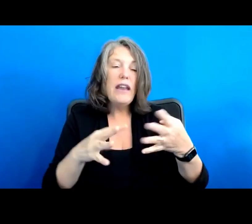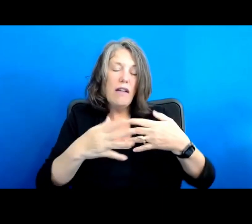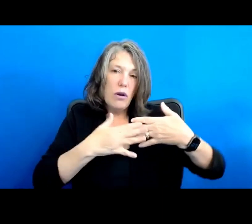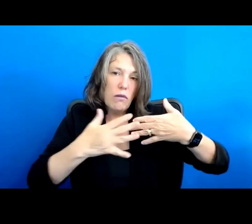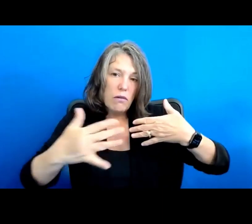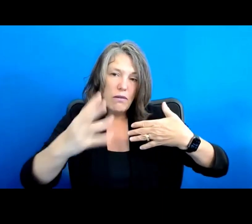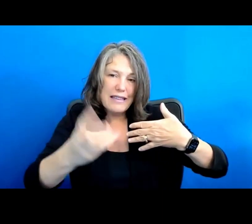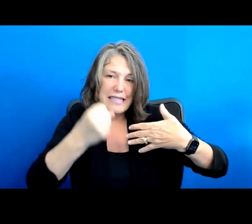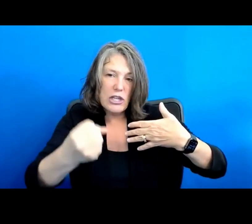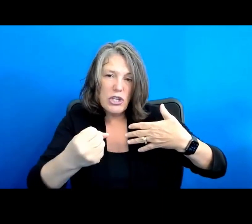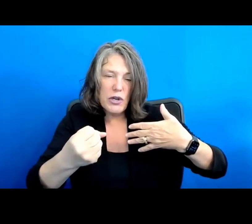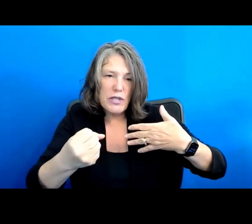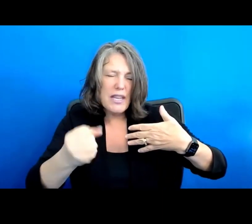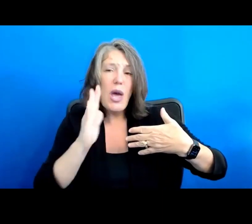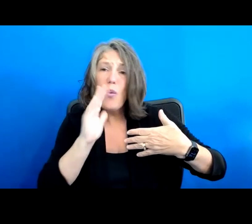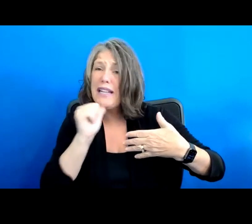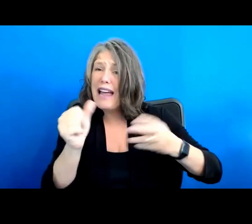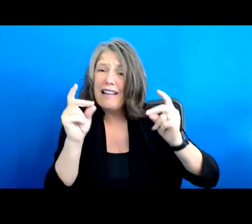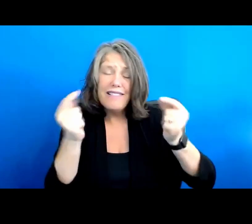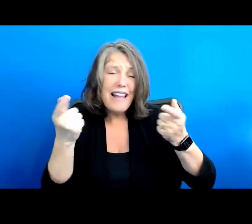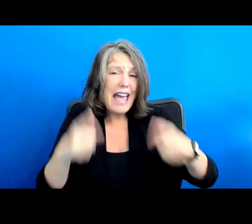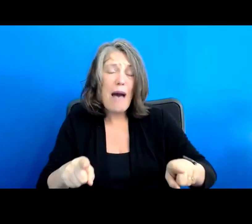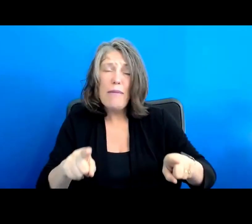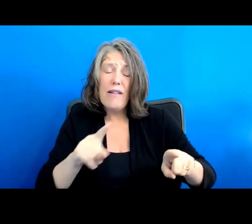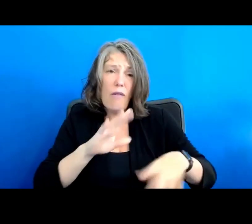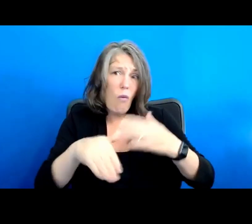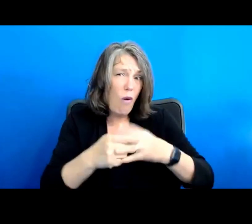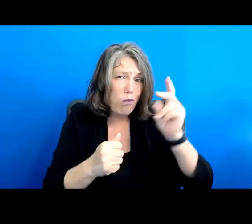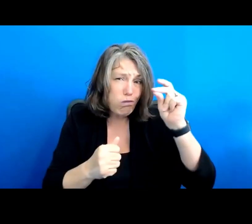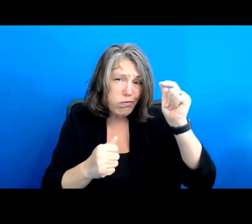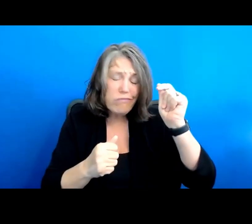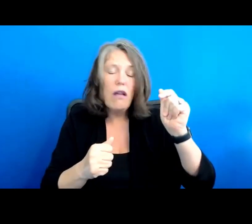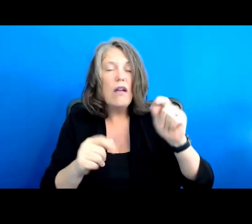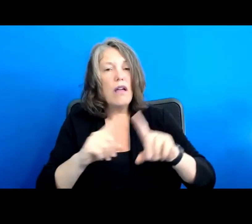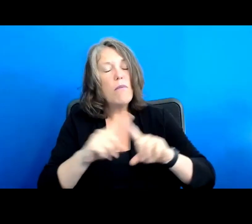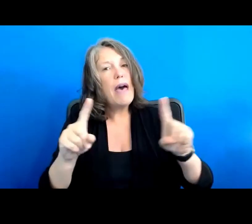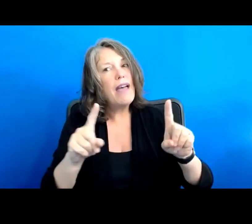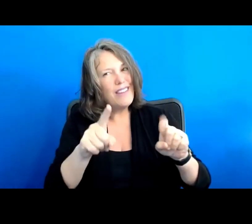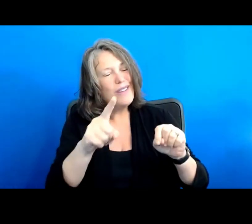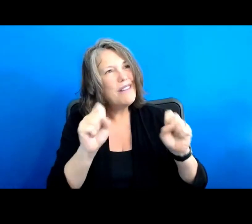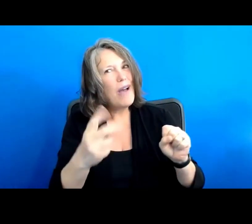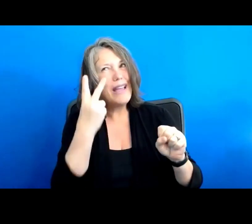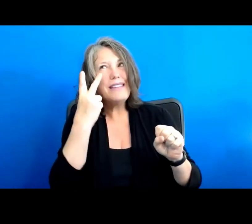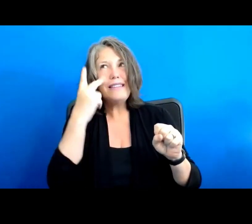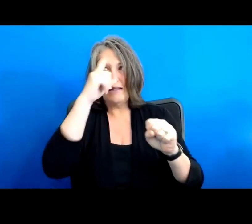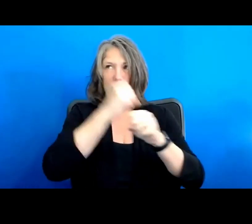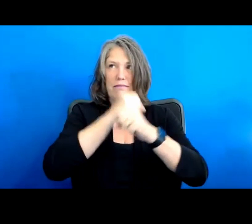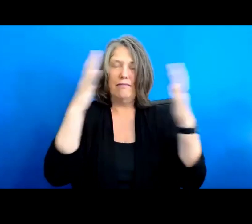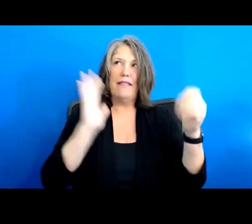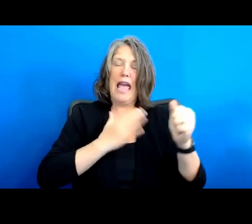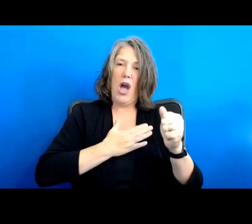Not all of this will get done at once, but that gives you a flavor of how we intend to